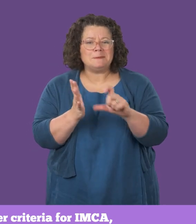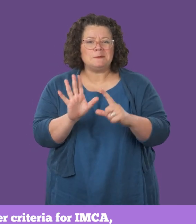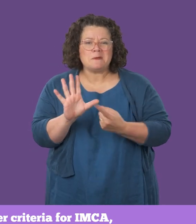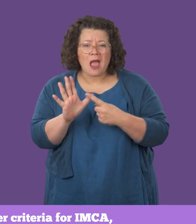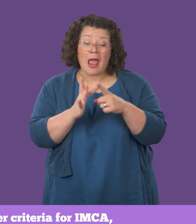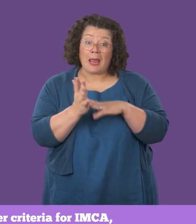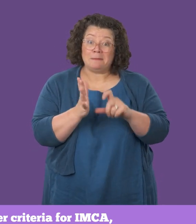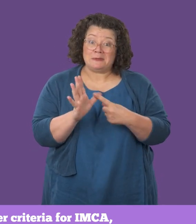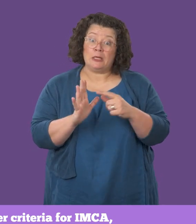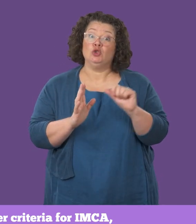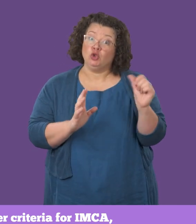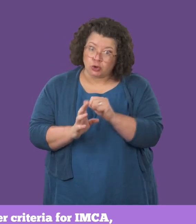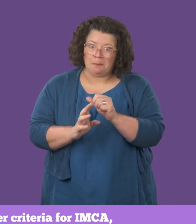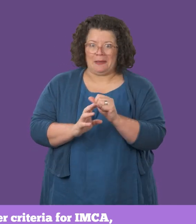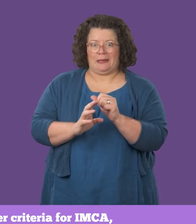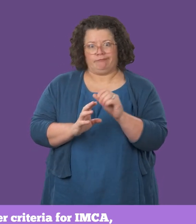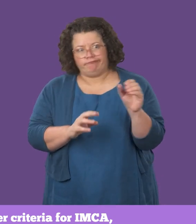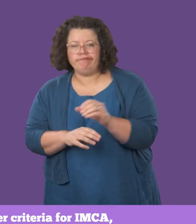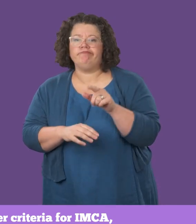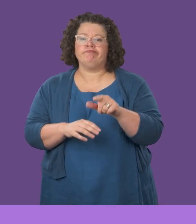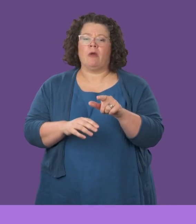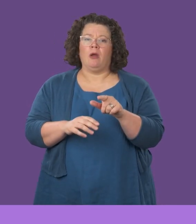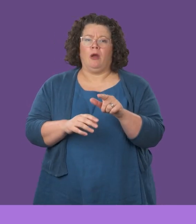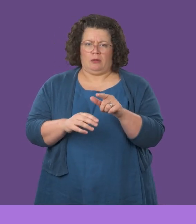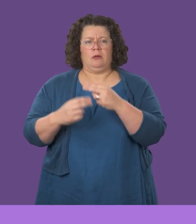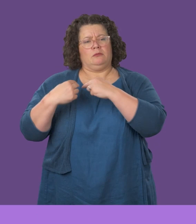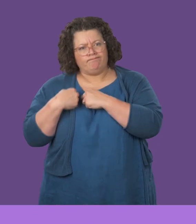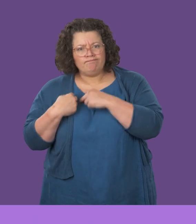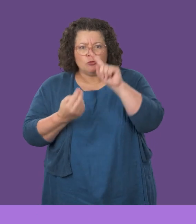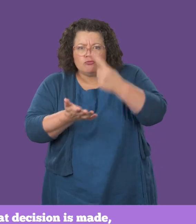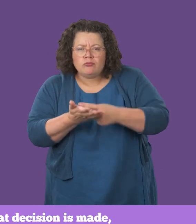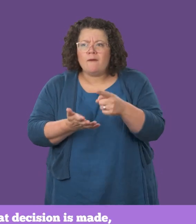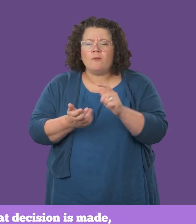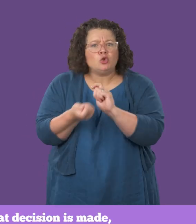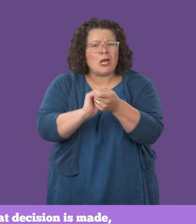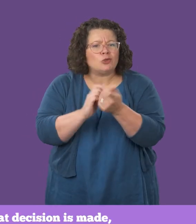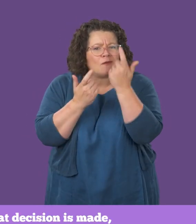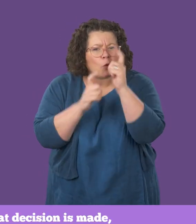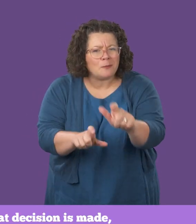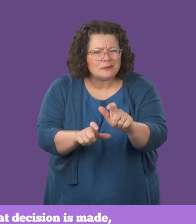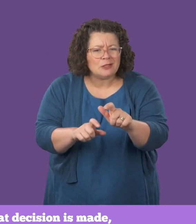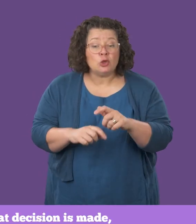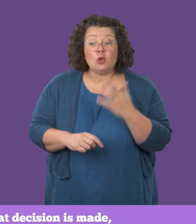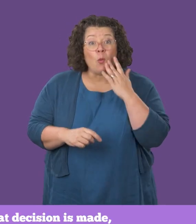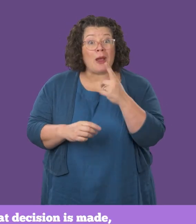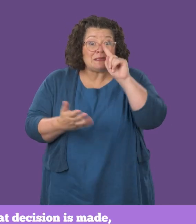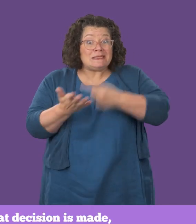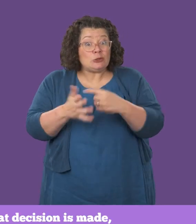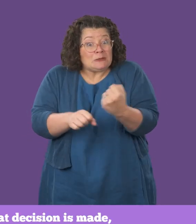an IMCA should be instructed on the specific decision about change of accommodation. Now, of course, when that decision is made will be